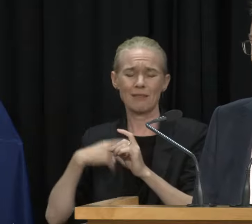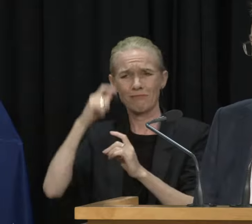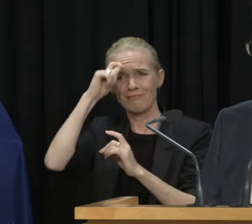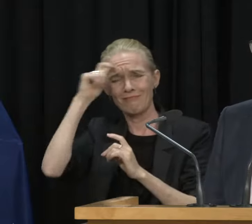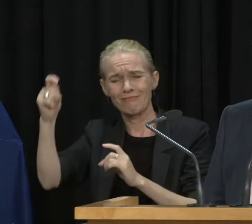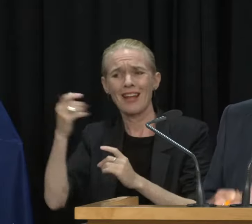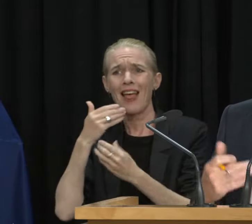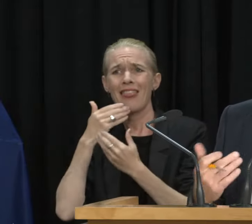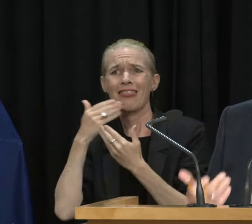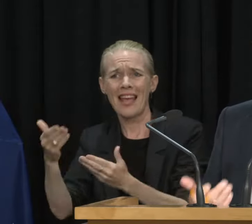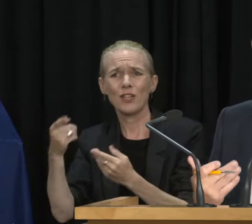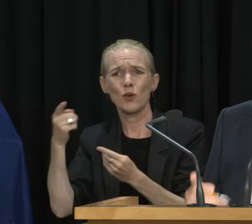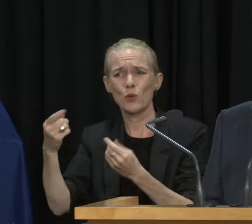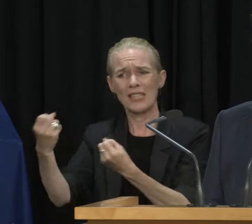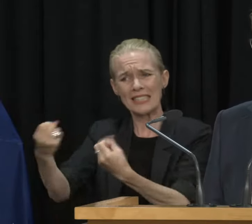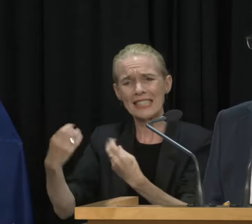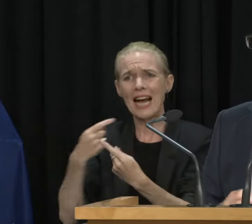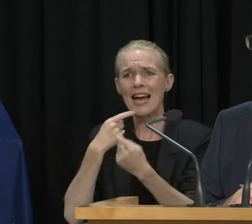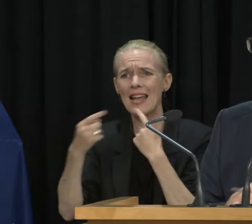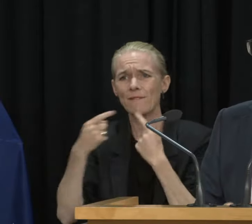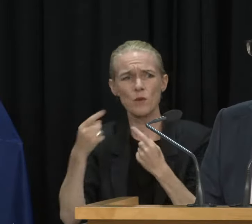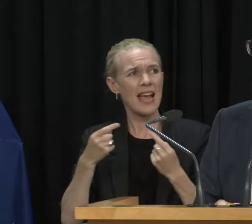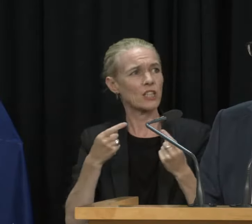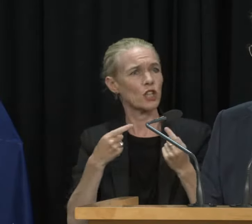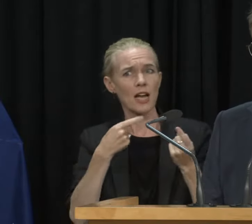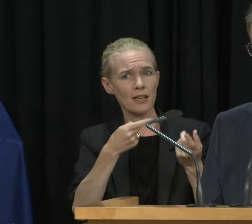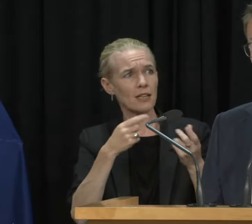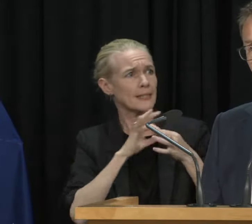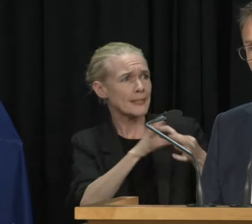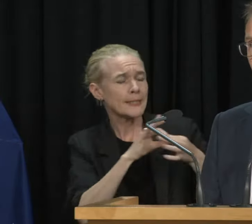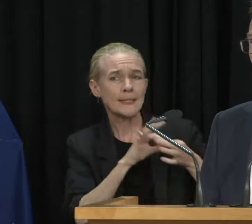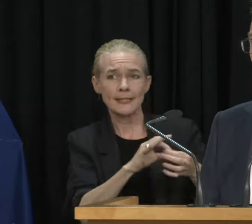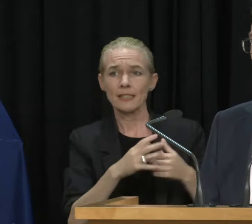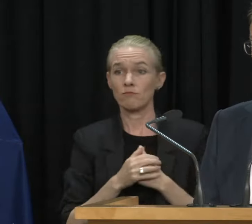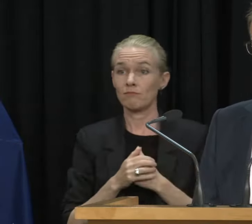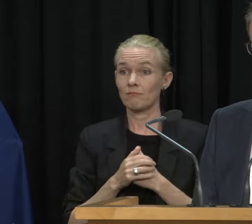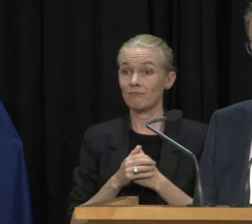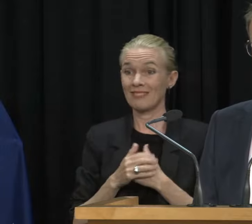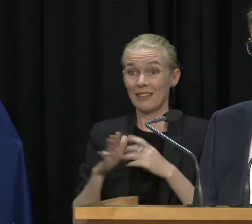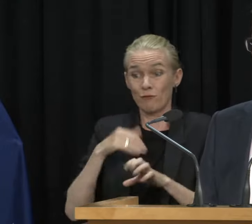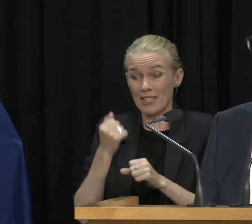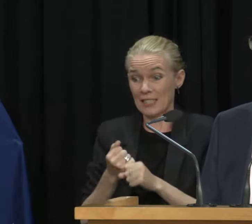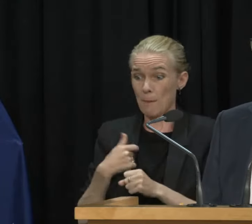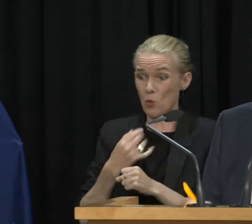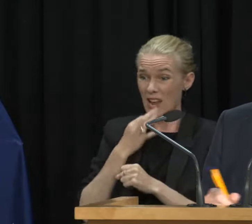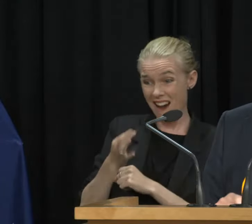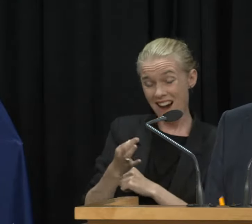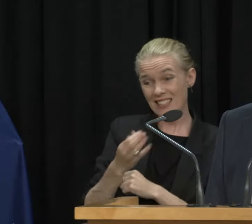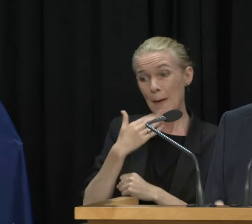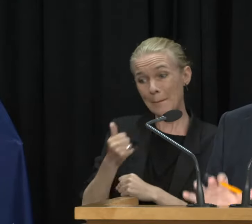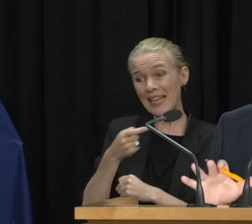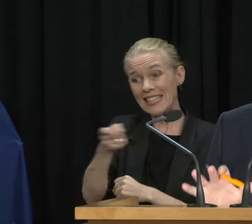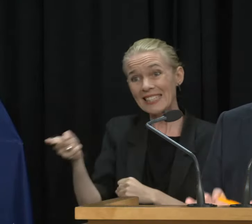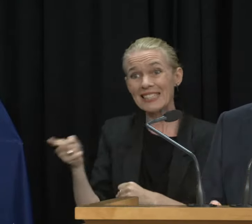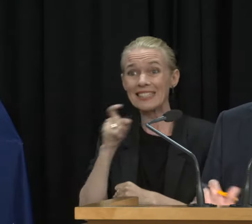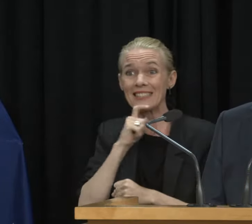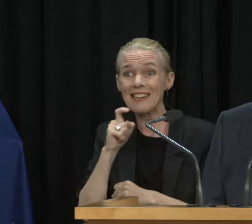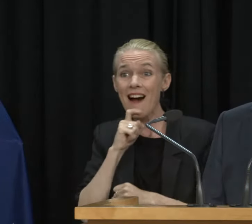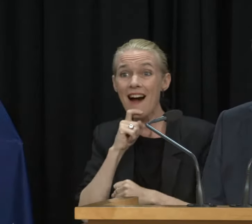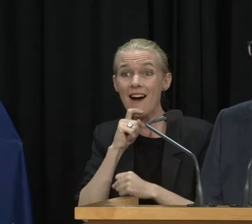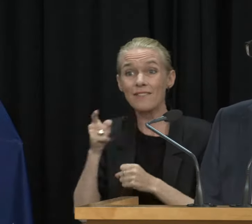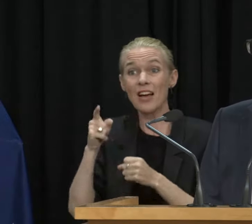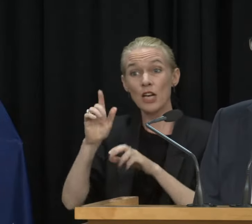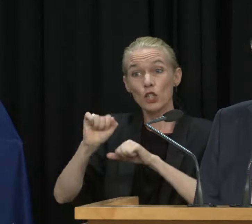recognise that this latest request for all the students and staff to be tested and also for the families of the school to